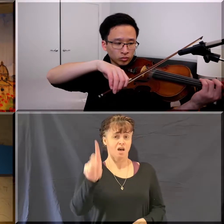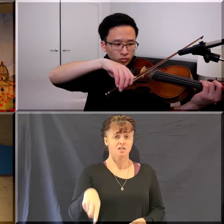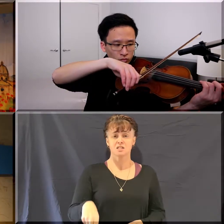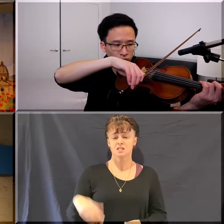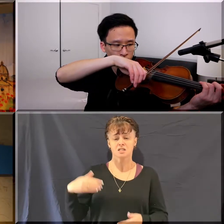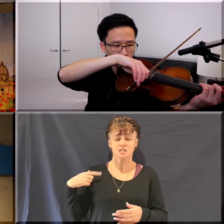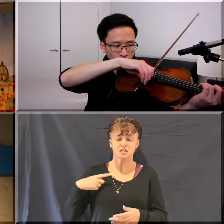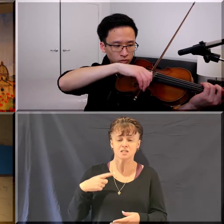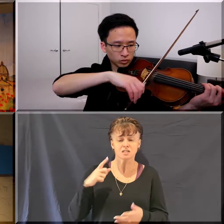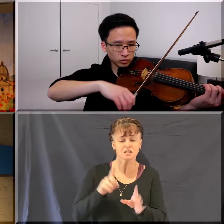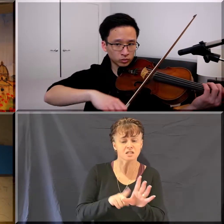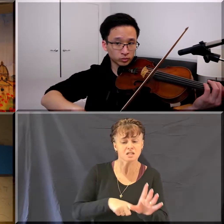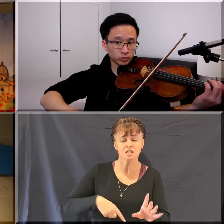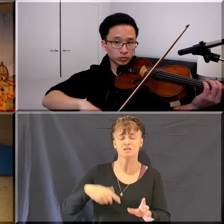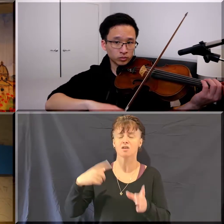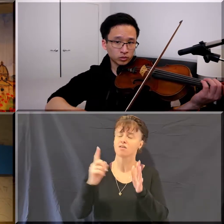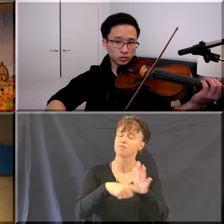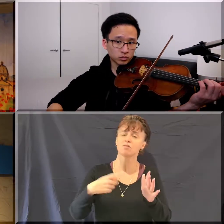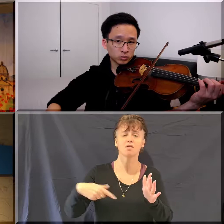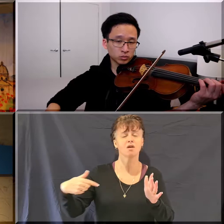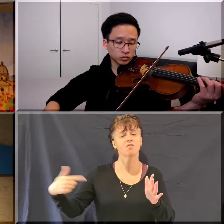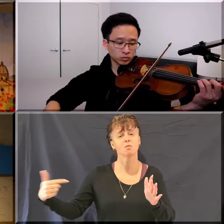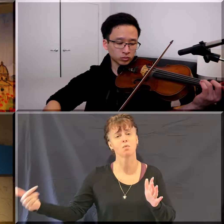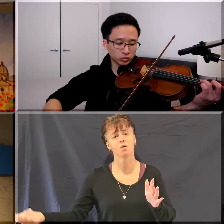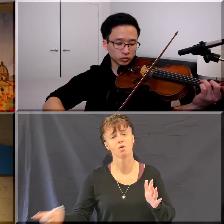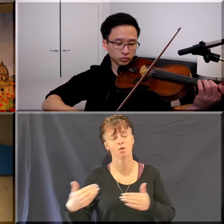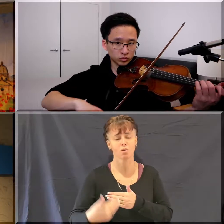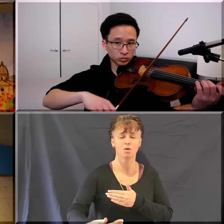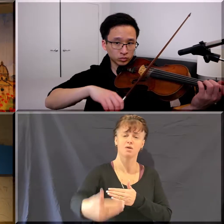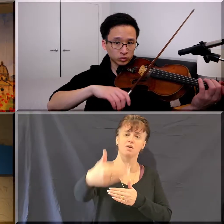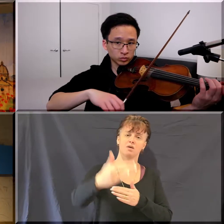unending. 10,000 years and then